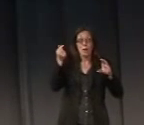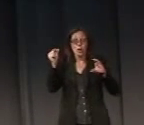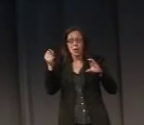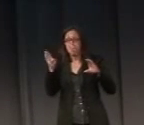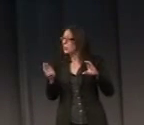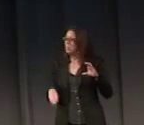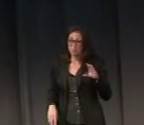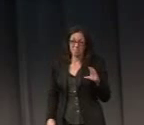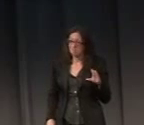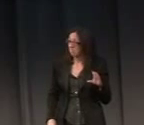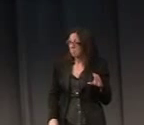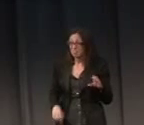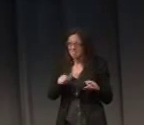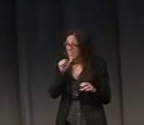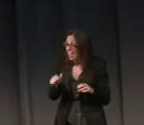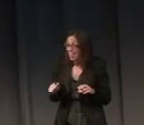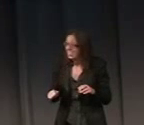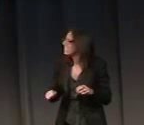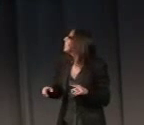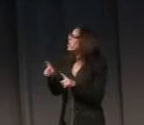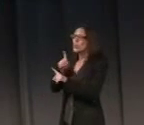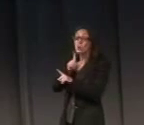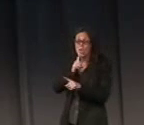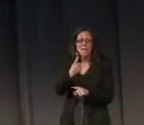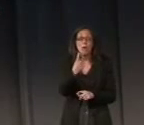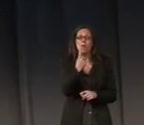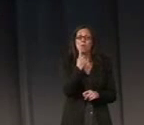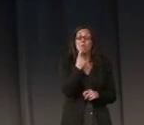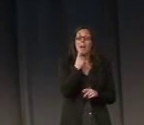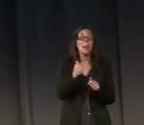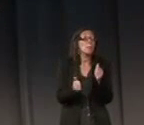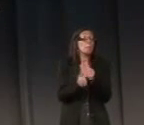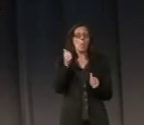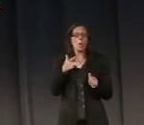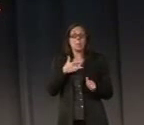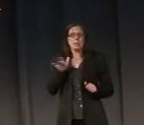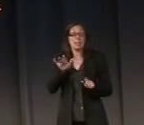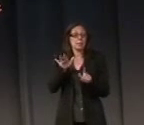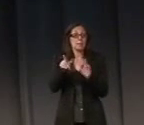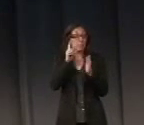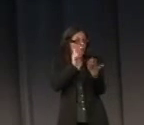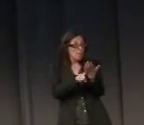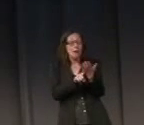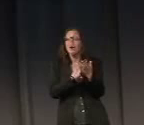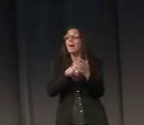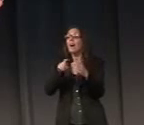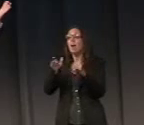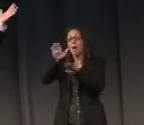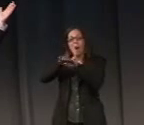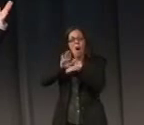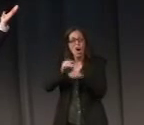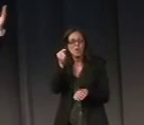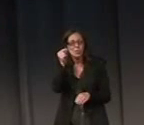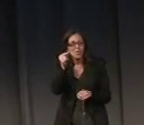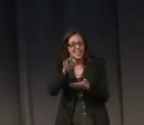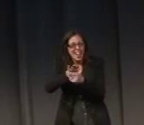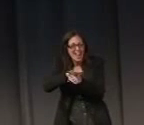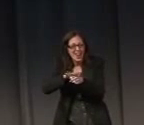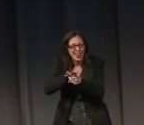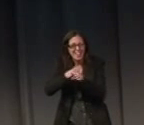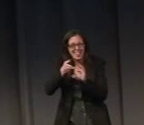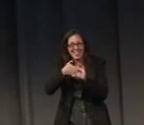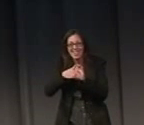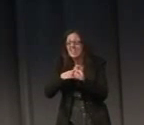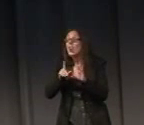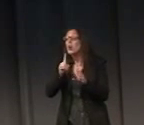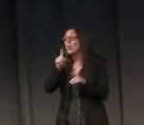of the so-called red curve is sitting over the green. In order to see long wavelength light as red, you have to subtract two cone types